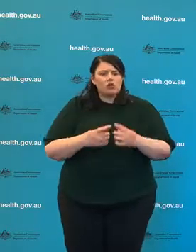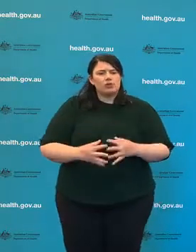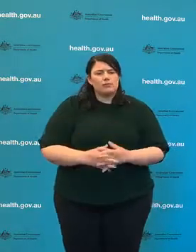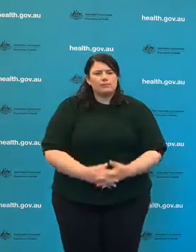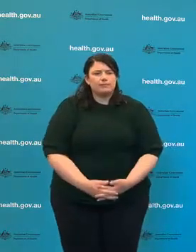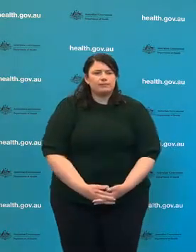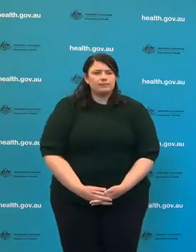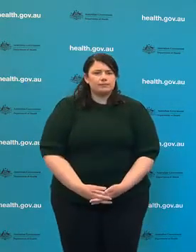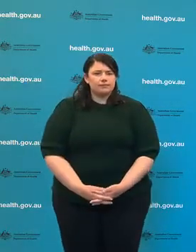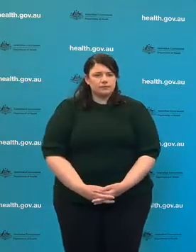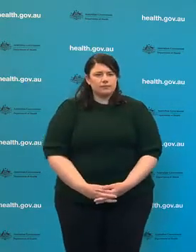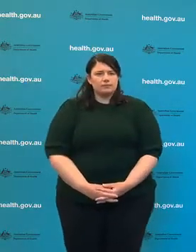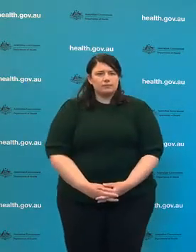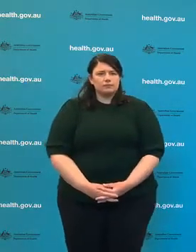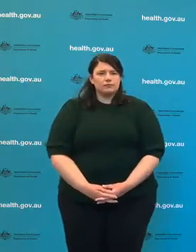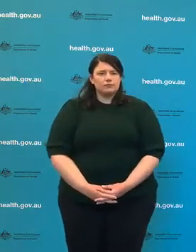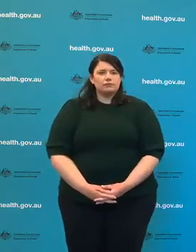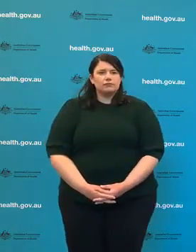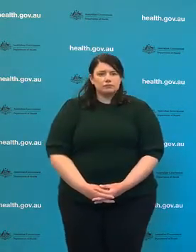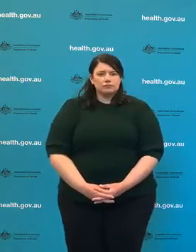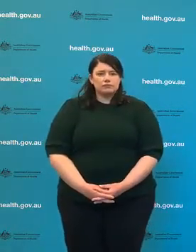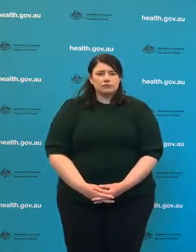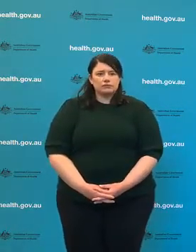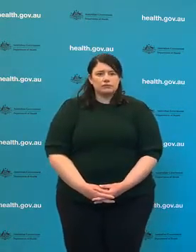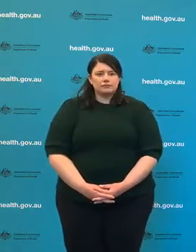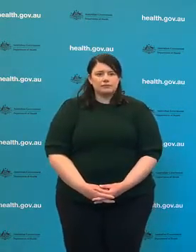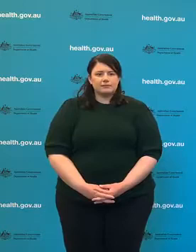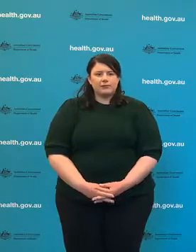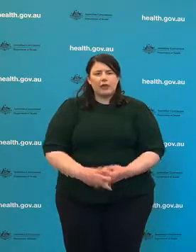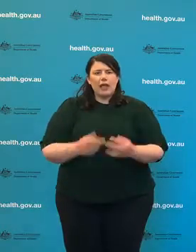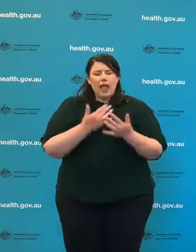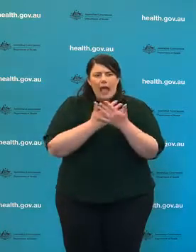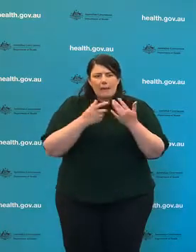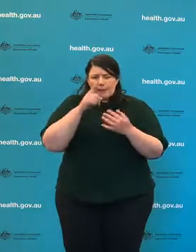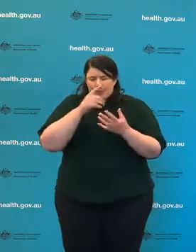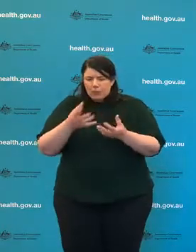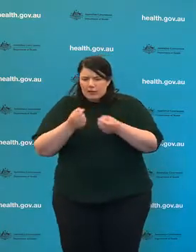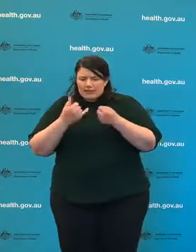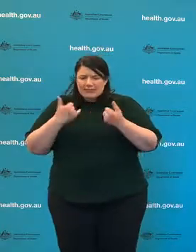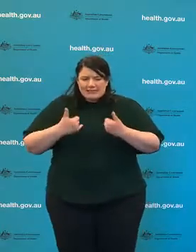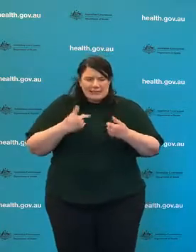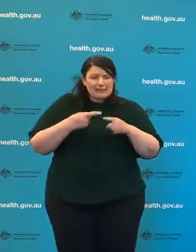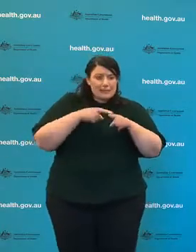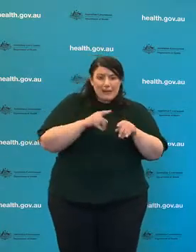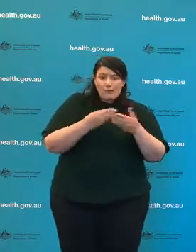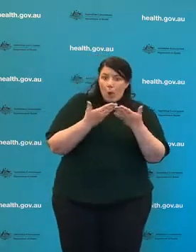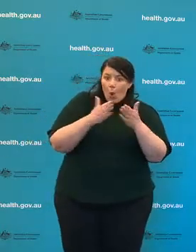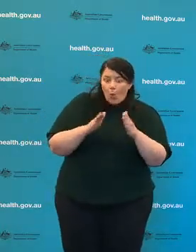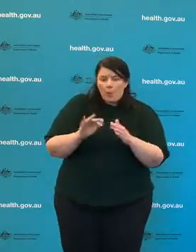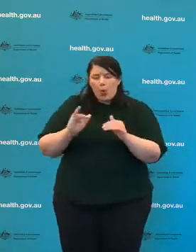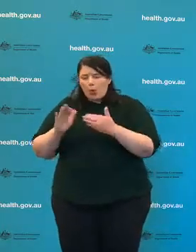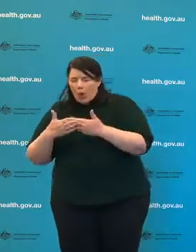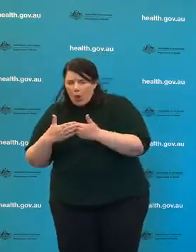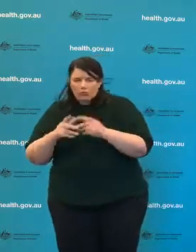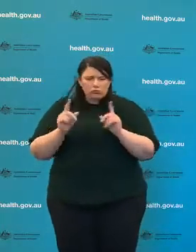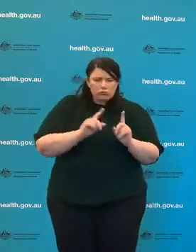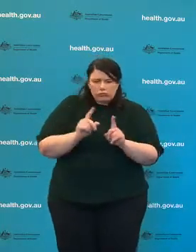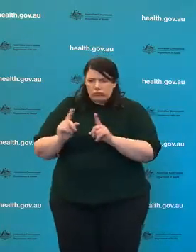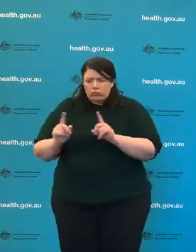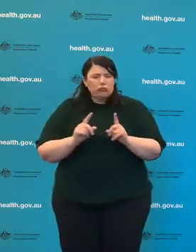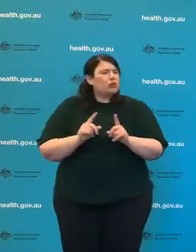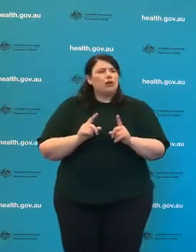The actual thresholds that have been set, there's been a lot of debate about those, whether they're too conservative, whether they